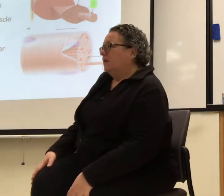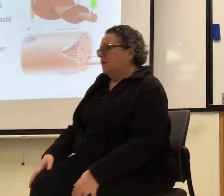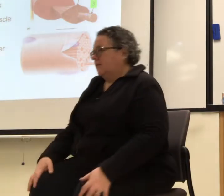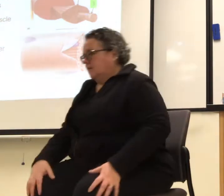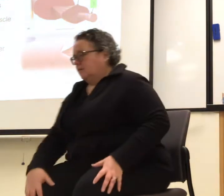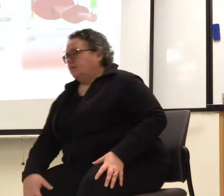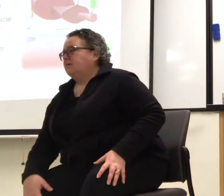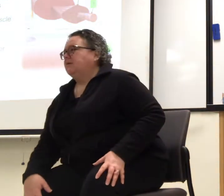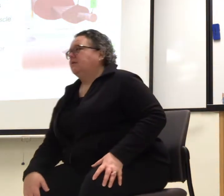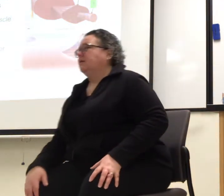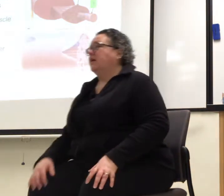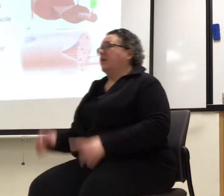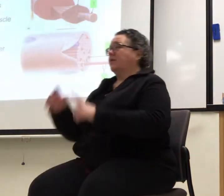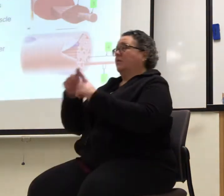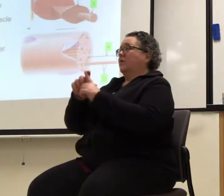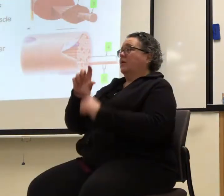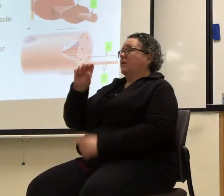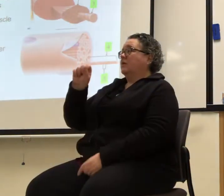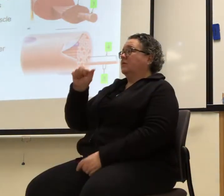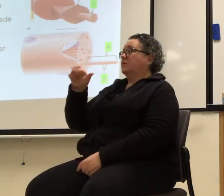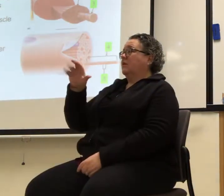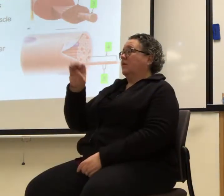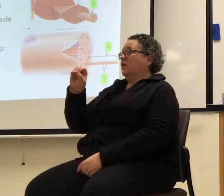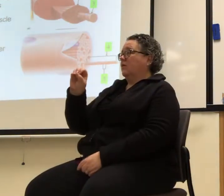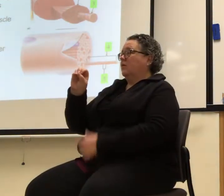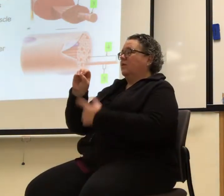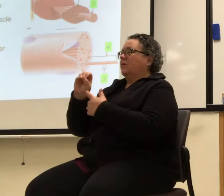The word root sarco means flesh.